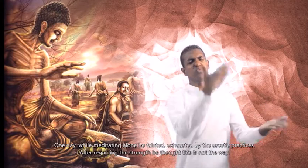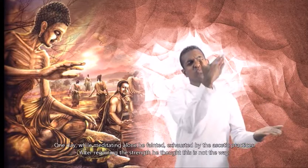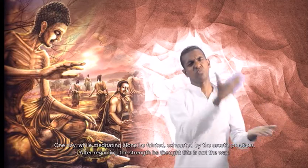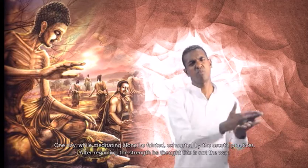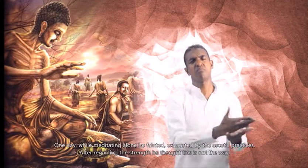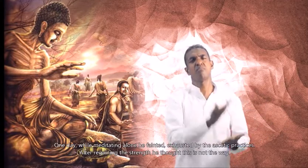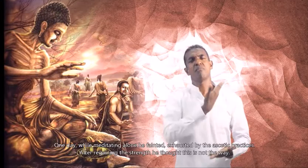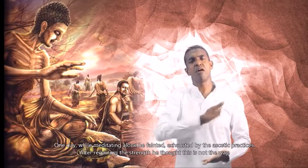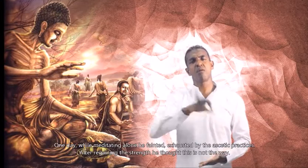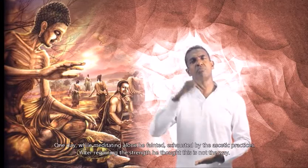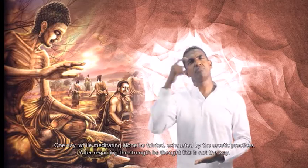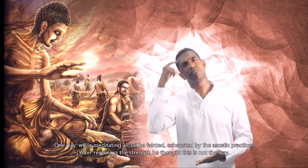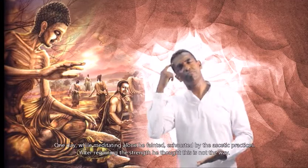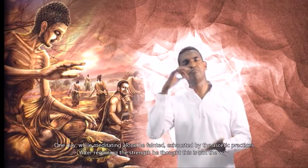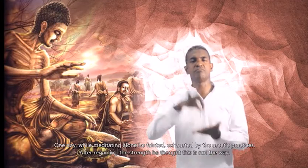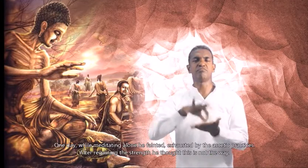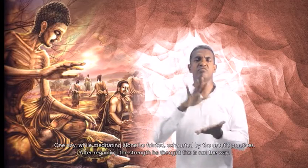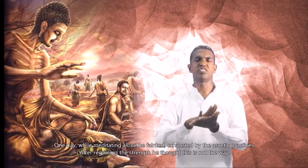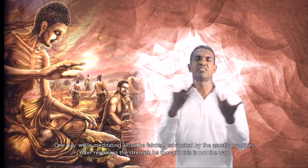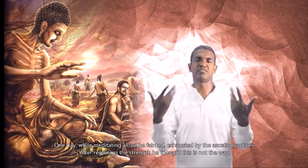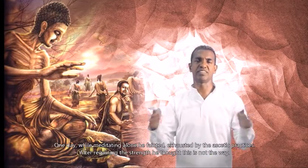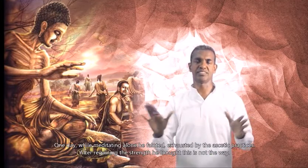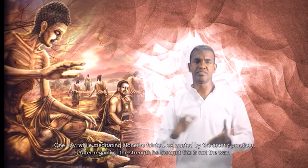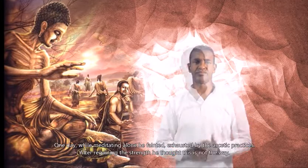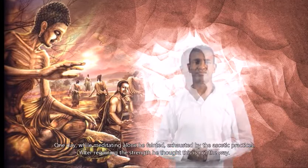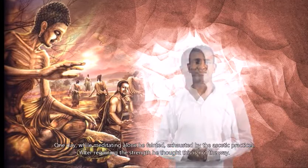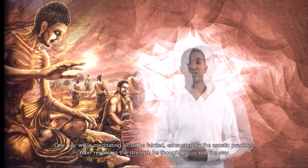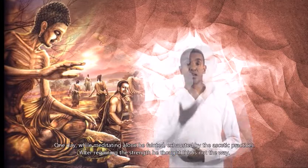After regaining the strength, he thought this is not the way.